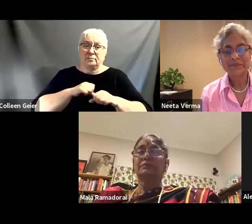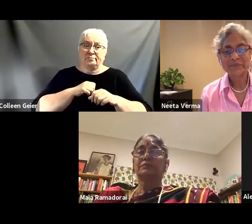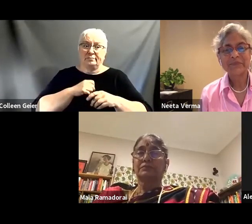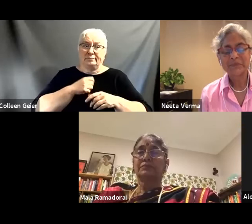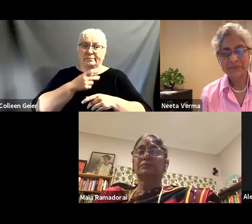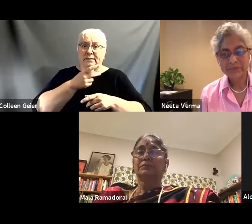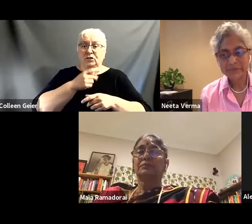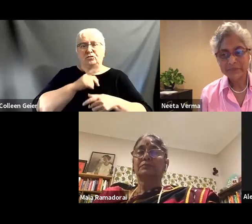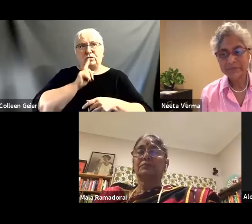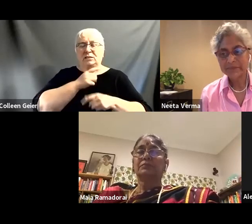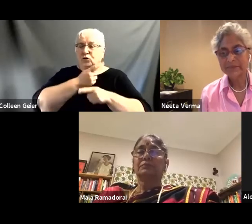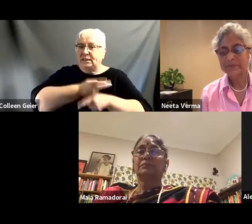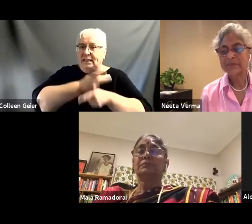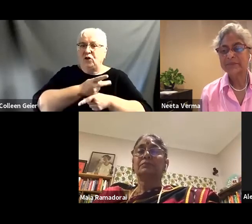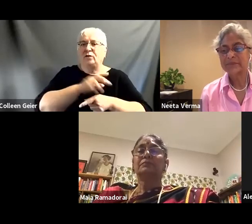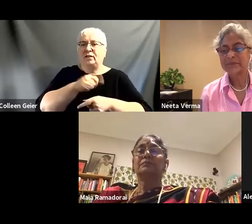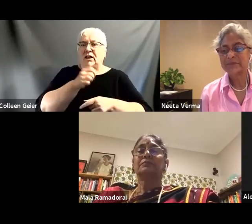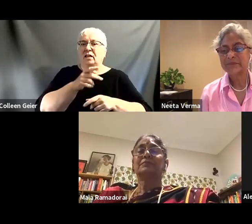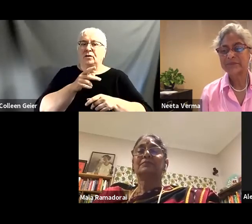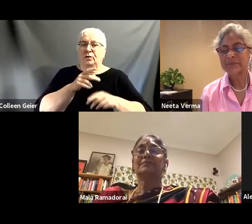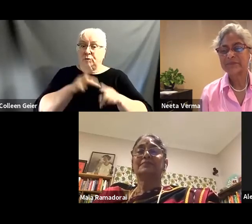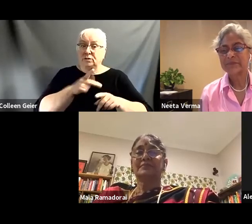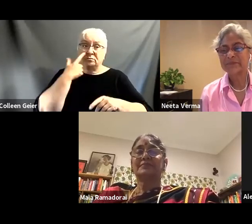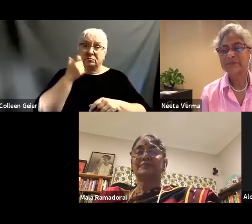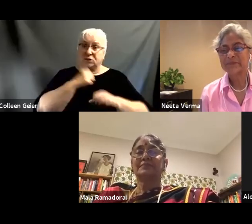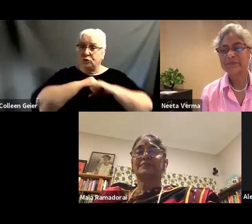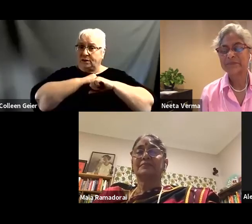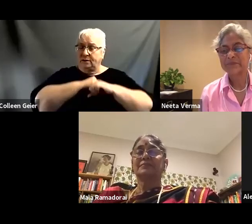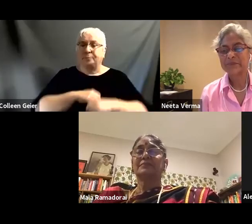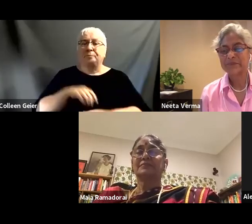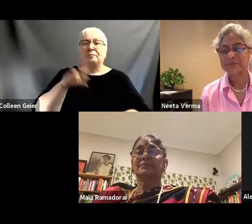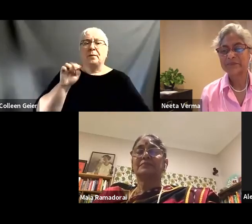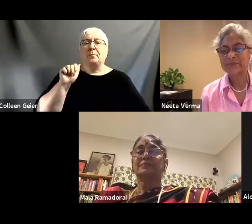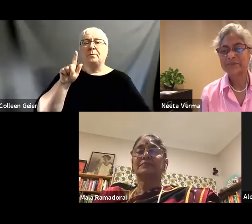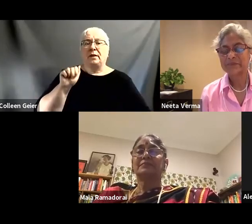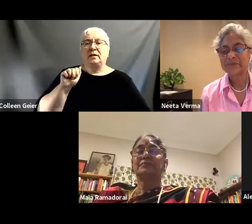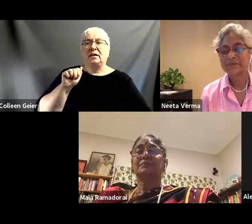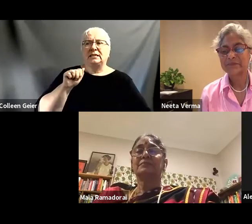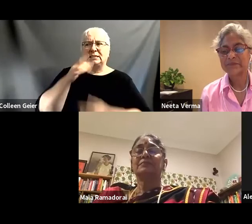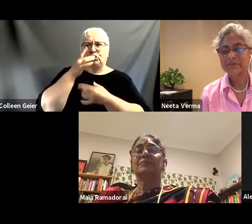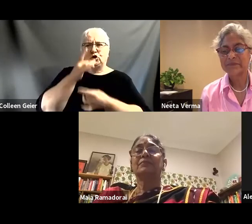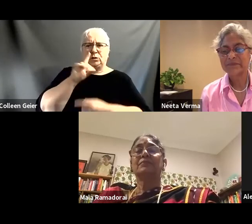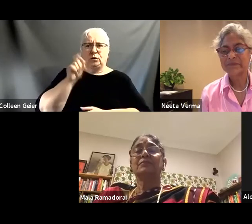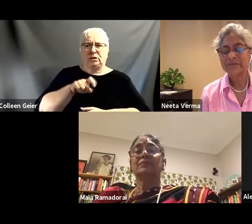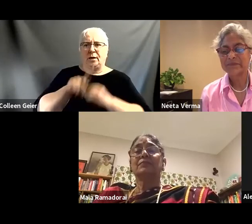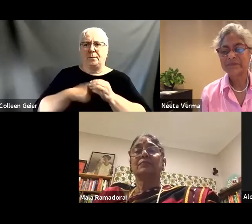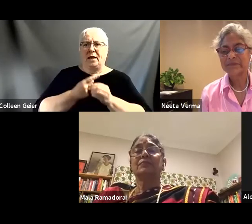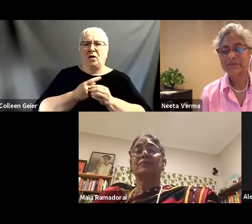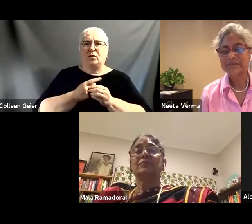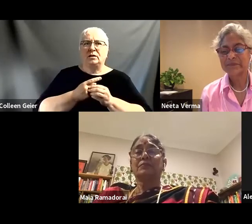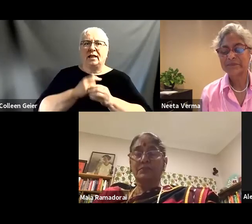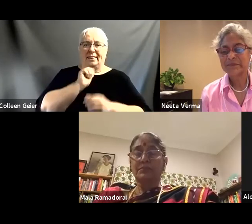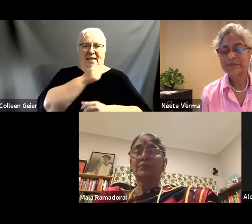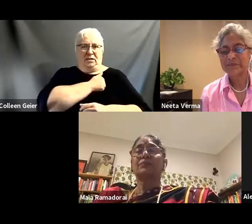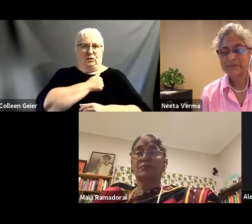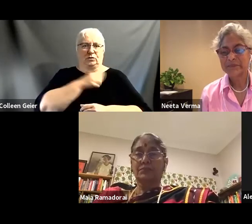So, Mala, there's a very interesting question that's come in just now, specifically about the attitude of parents